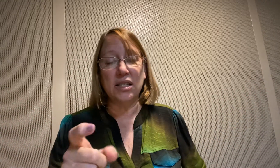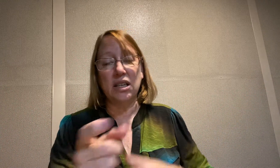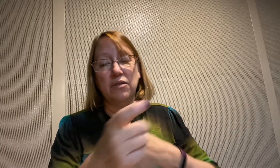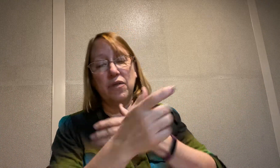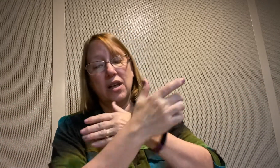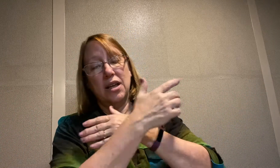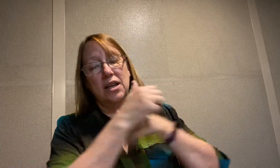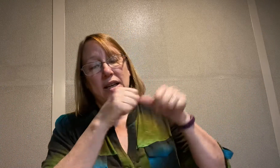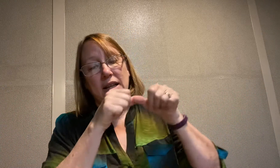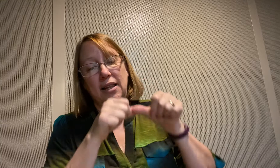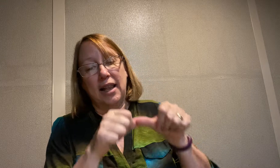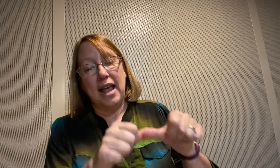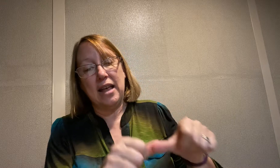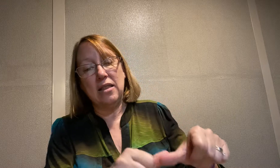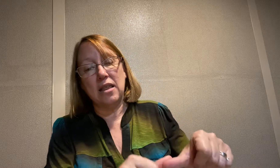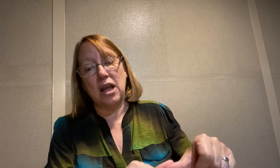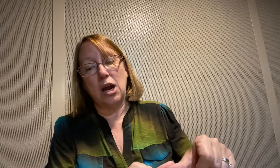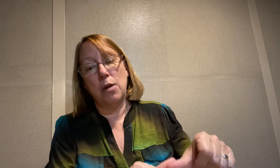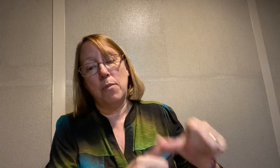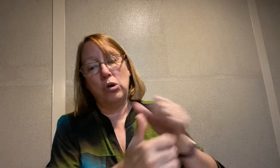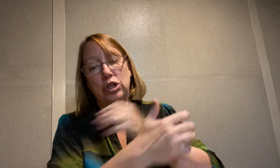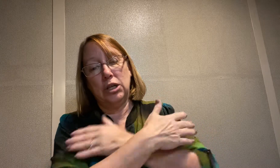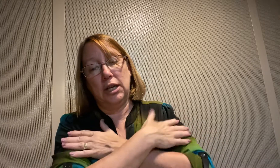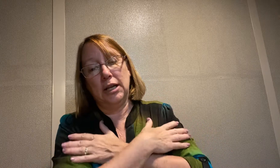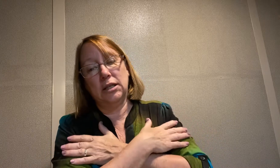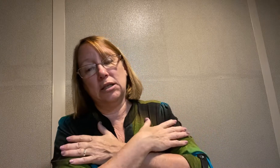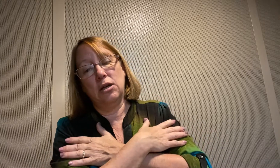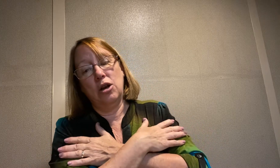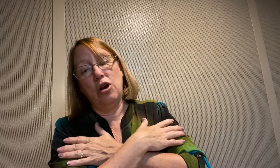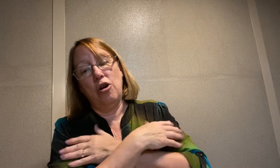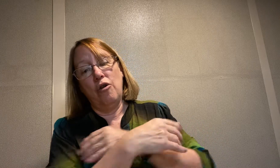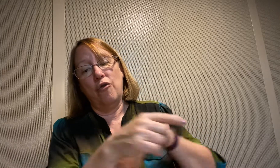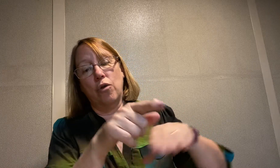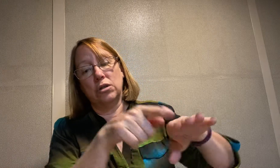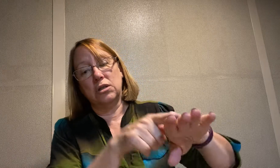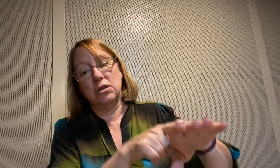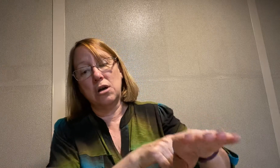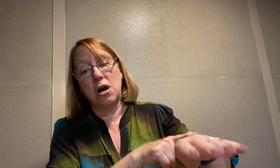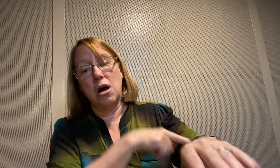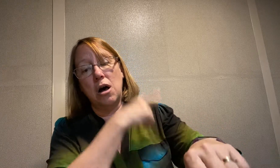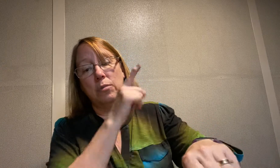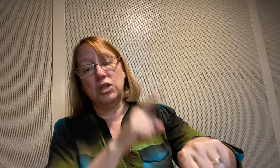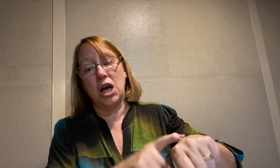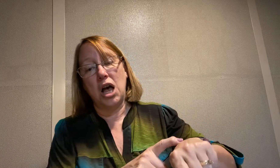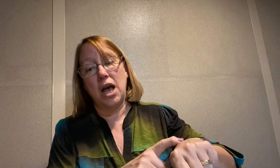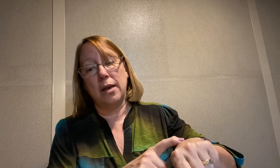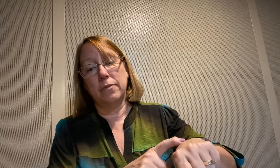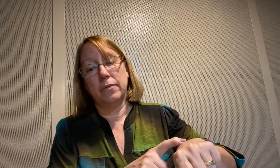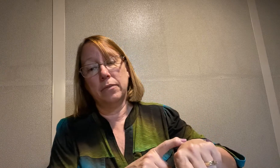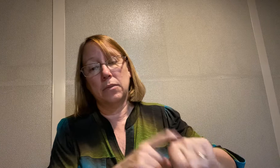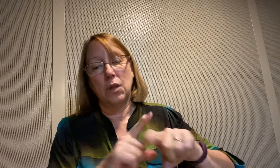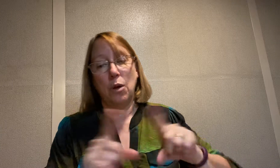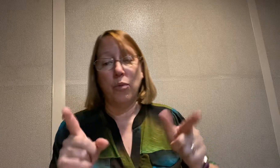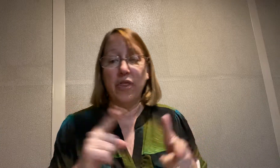have lain there motionless for some time. But